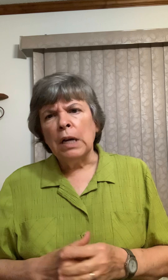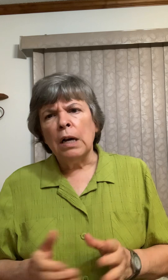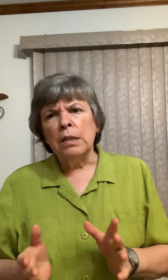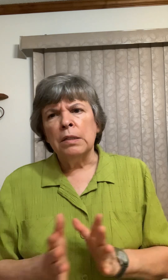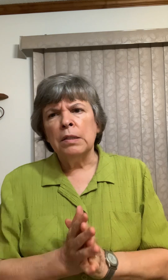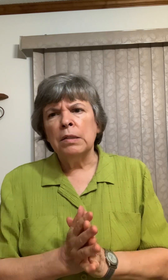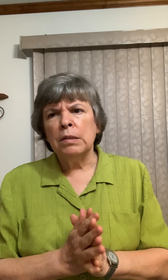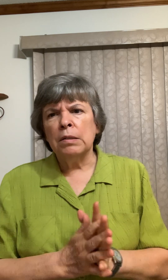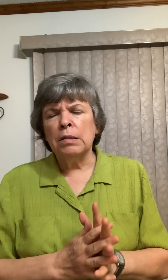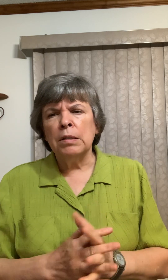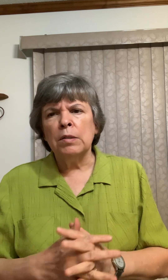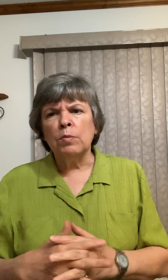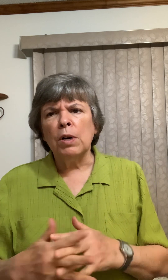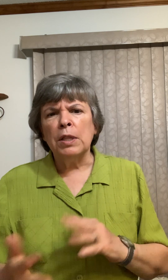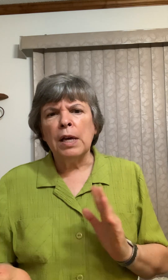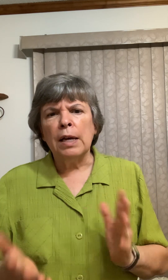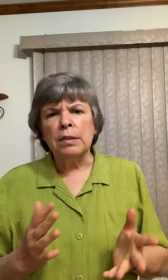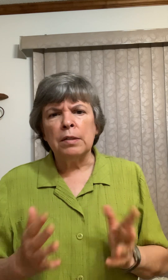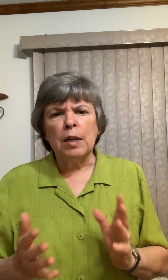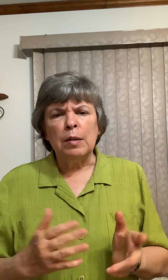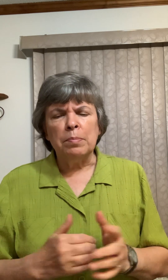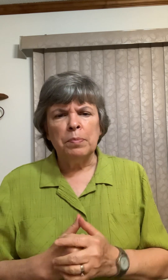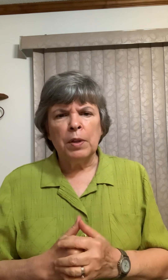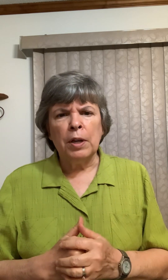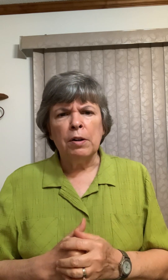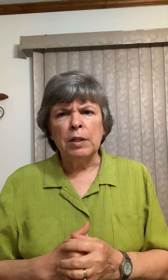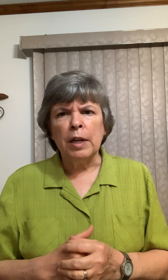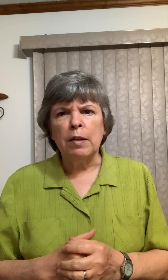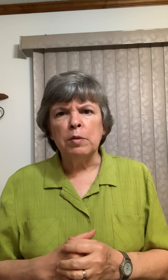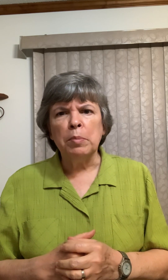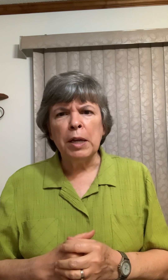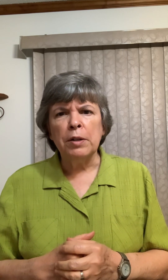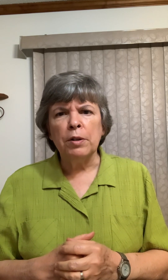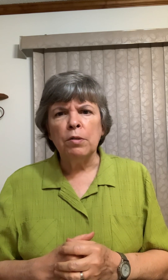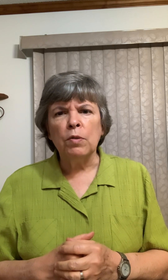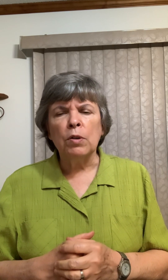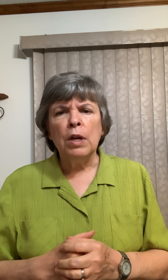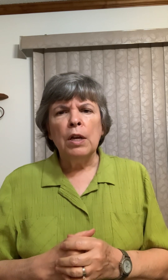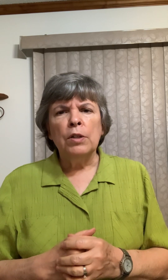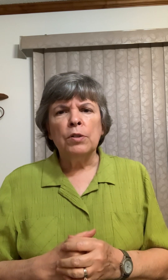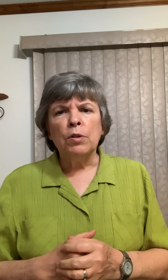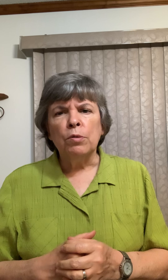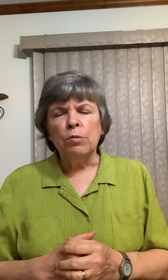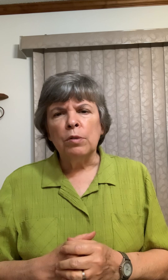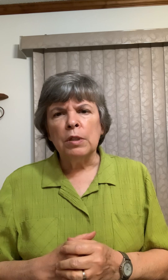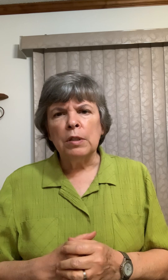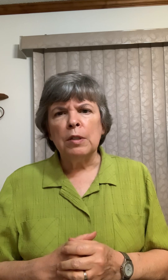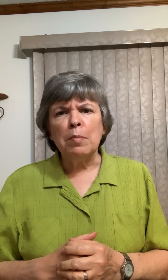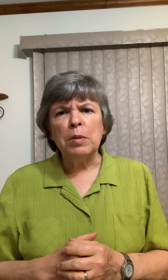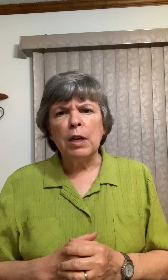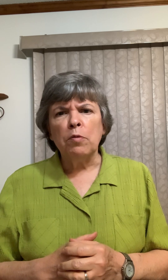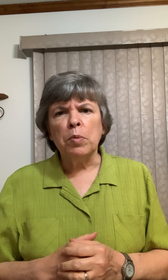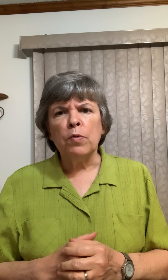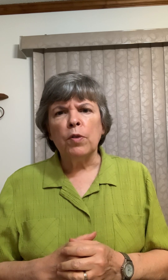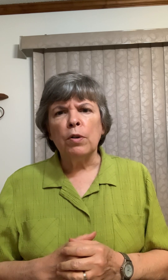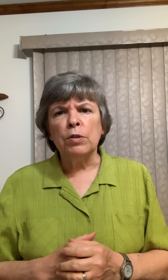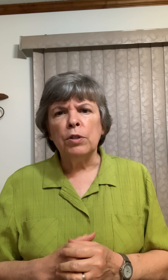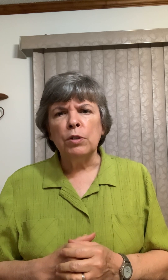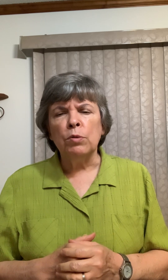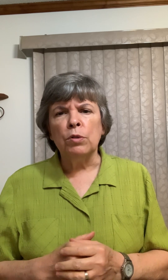Because this is one that Karen and I have debated over. So some deaf prefer to use